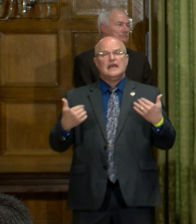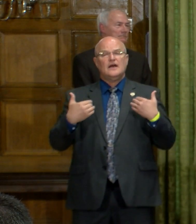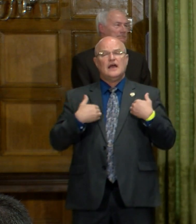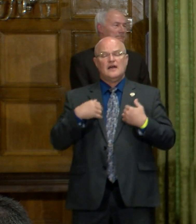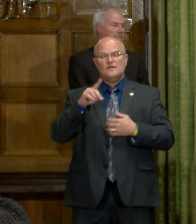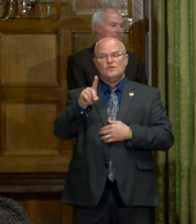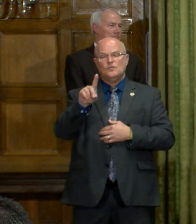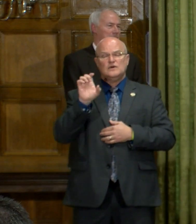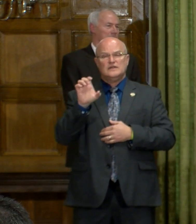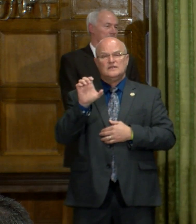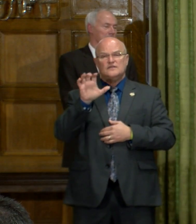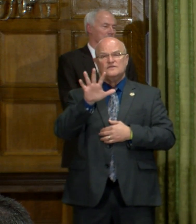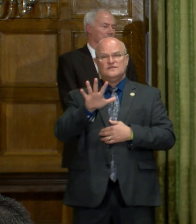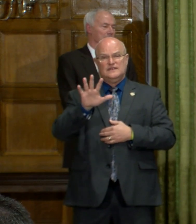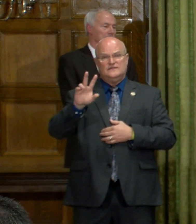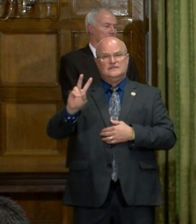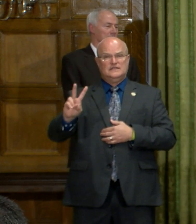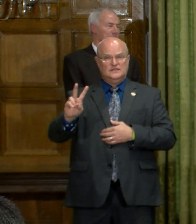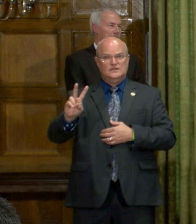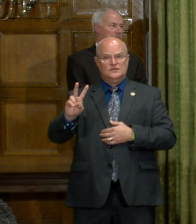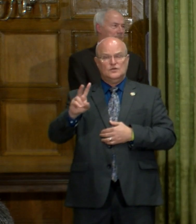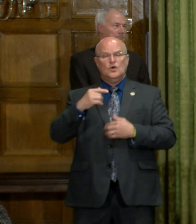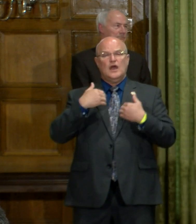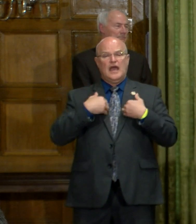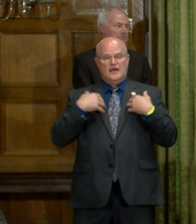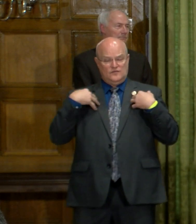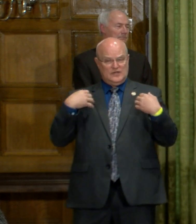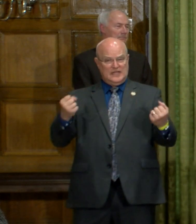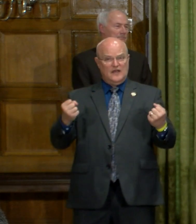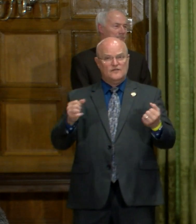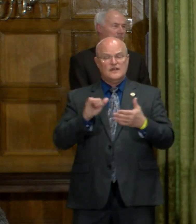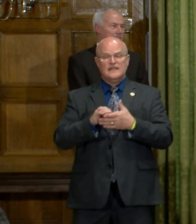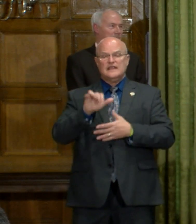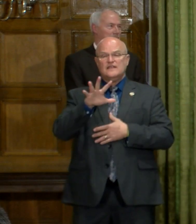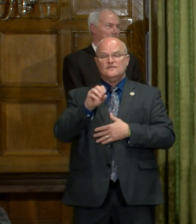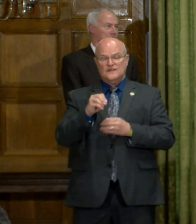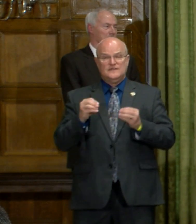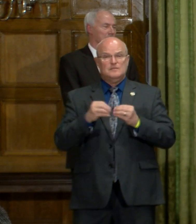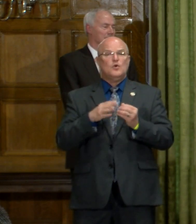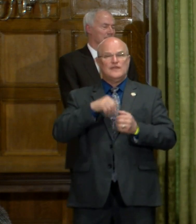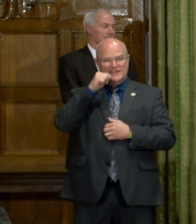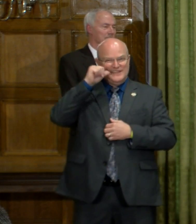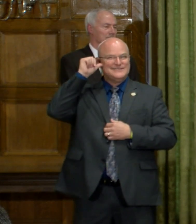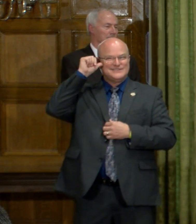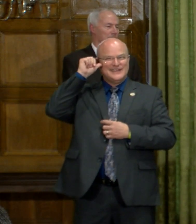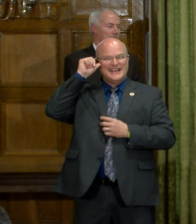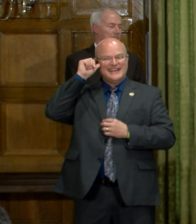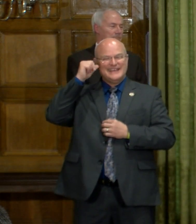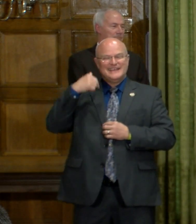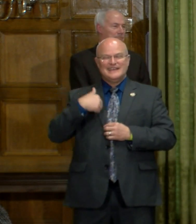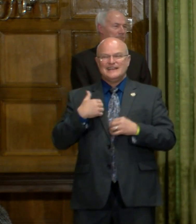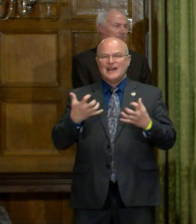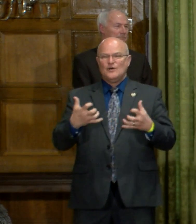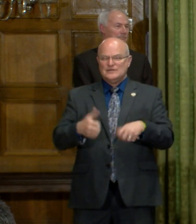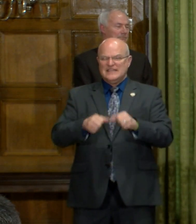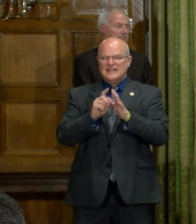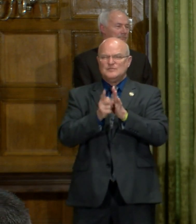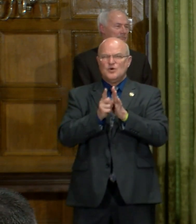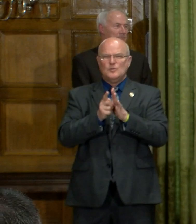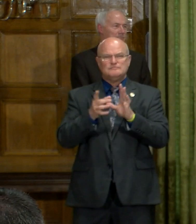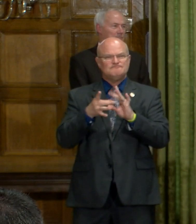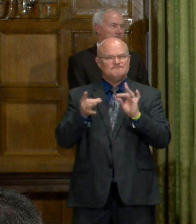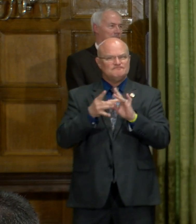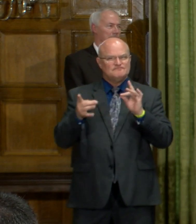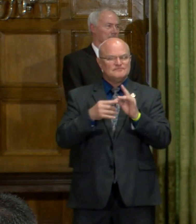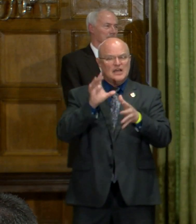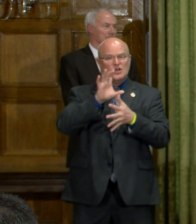have 152 who have recovered. That's 50 more than yesterday. And I want to take a moment just to